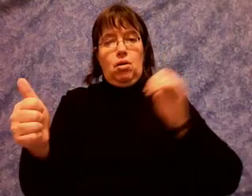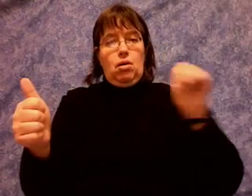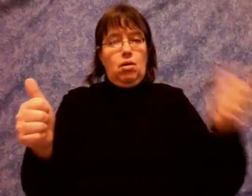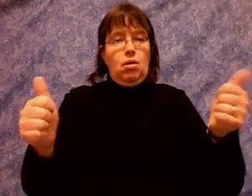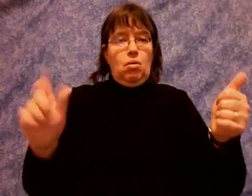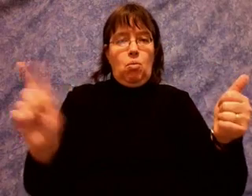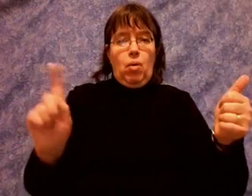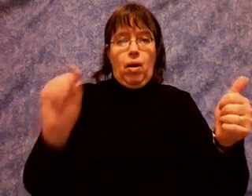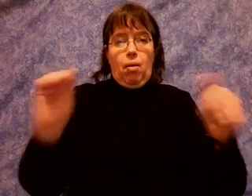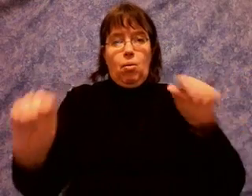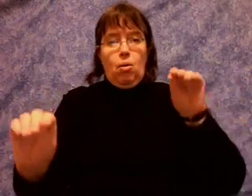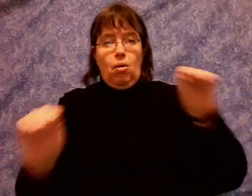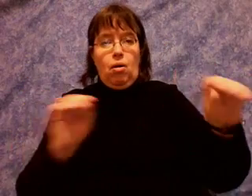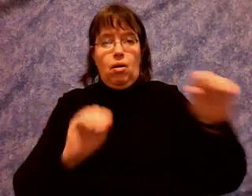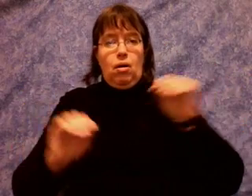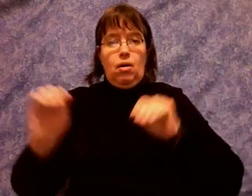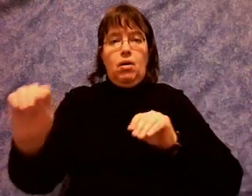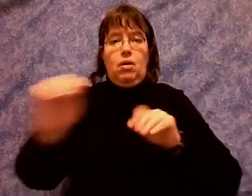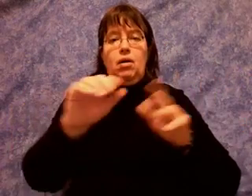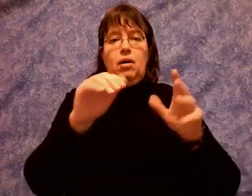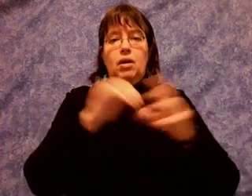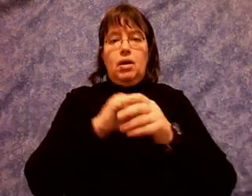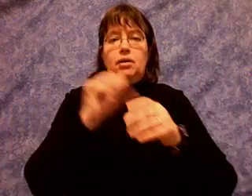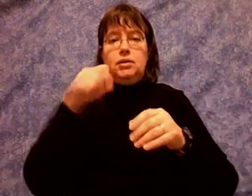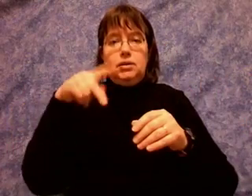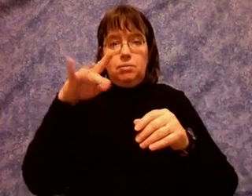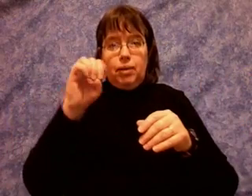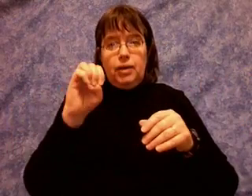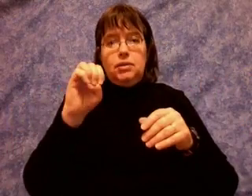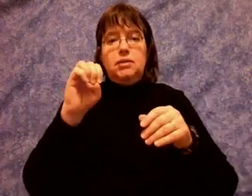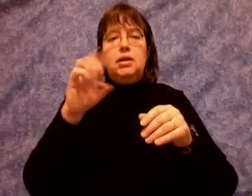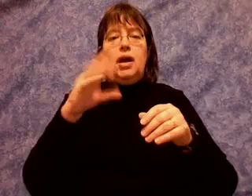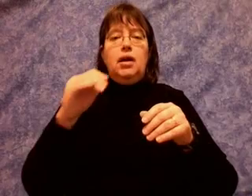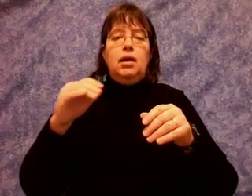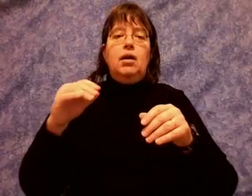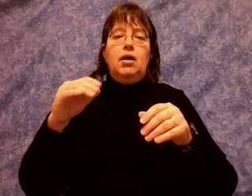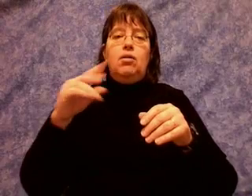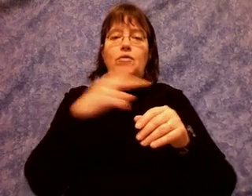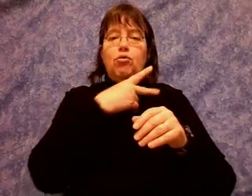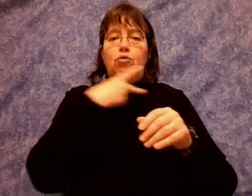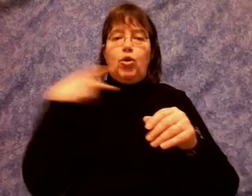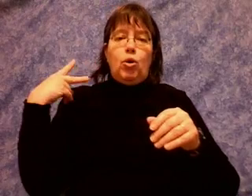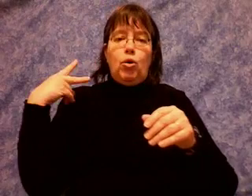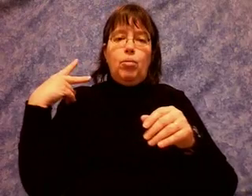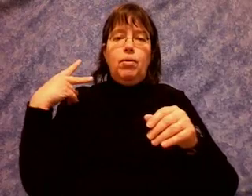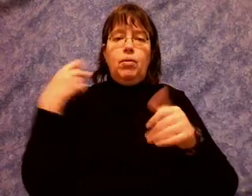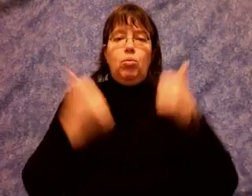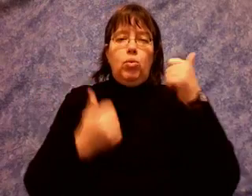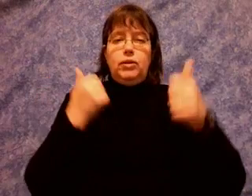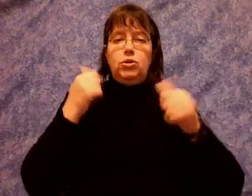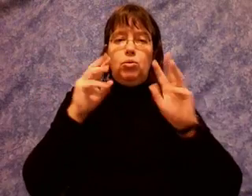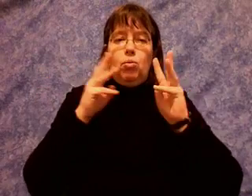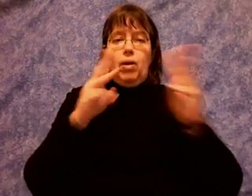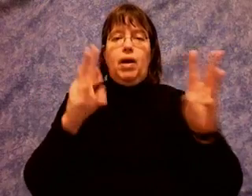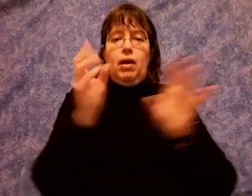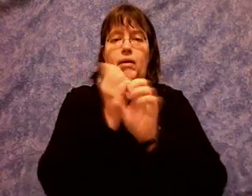which are shown through placement, where you place objects and how you interact with those objects in space, and also how the verb